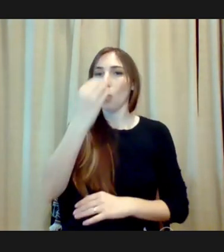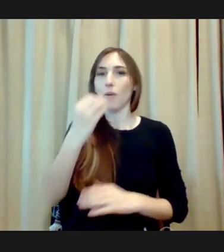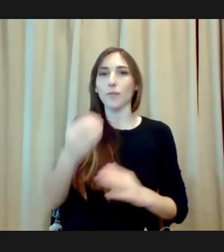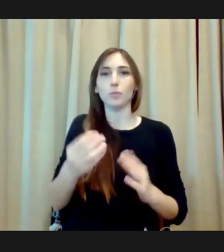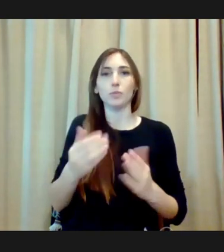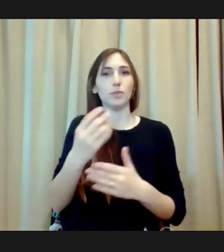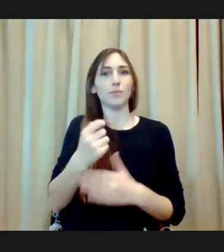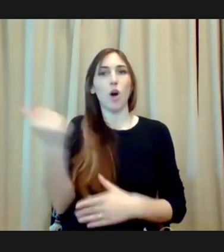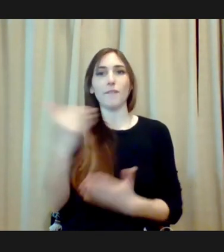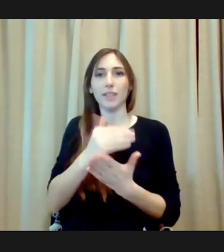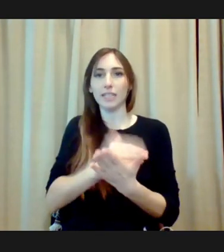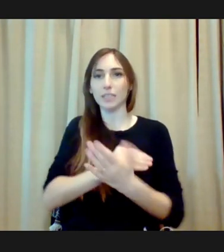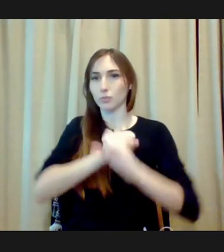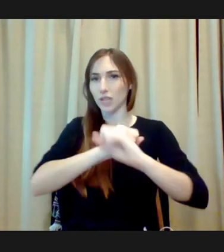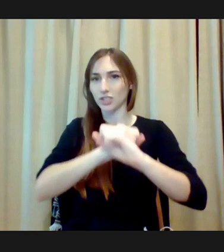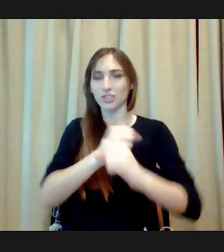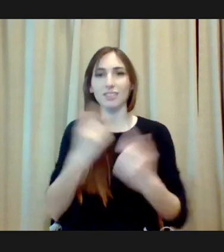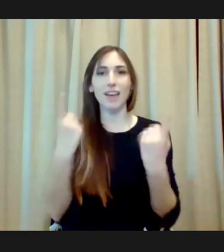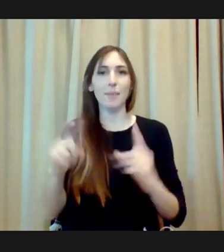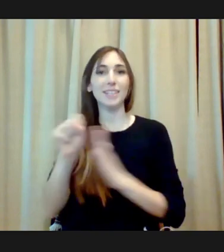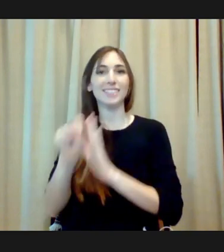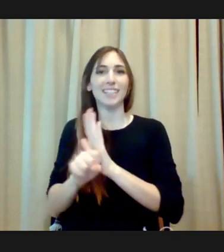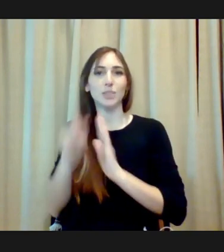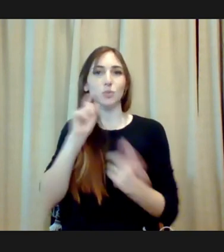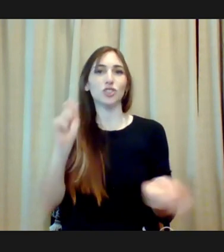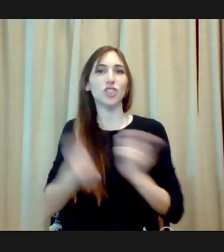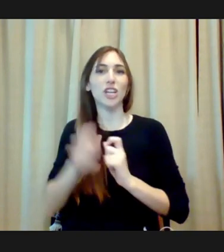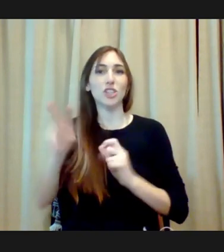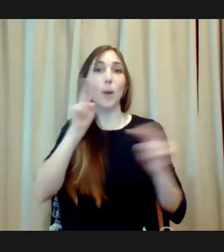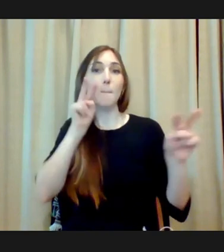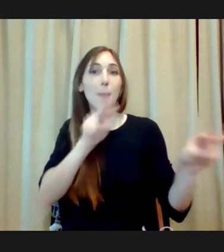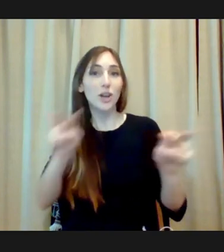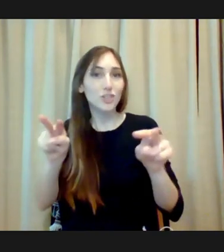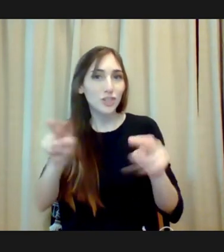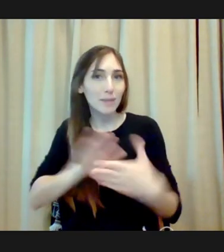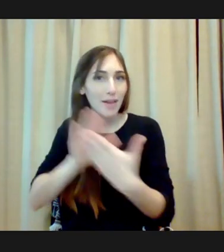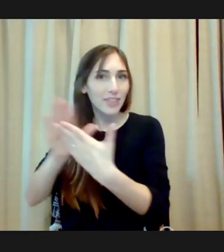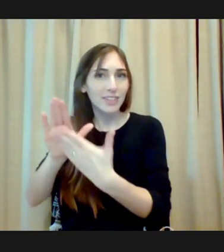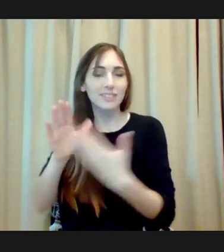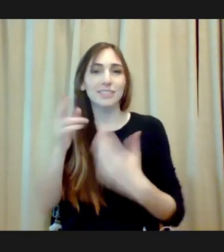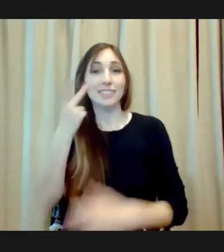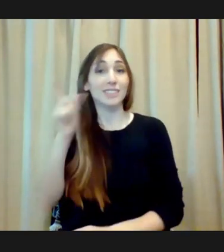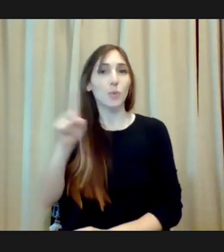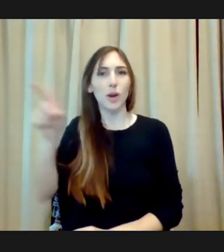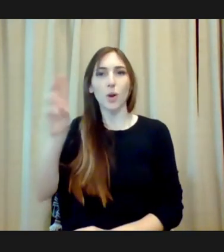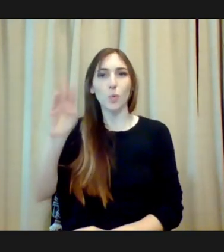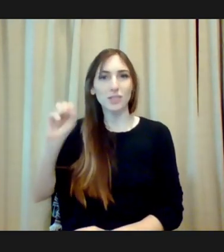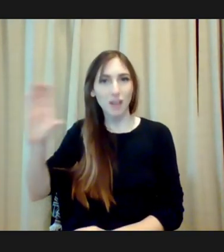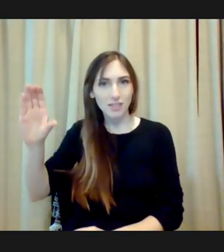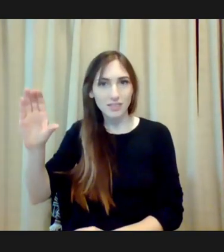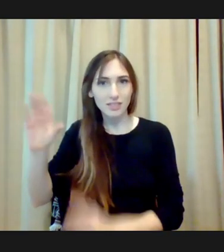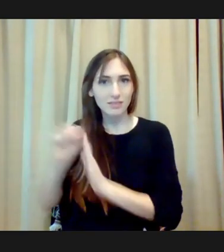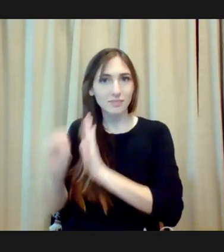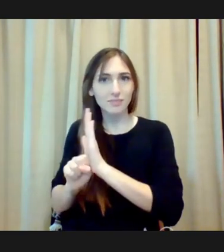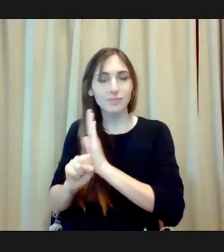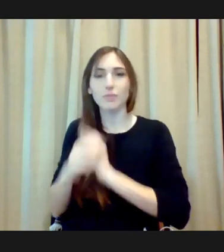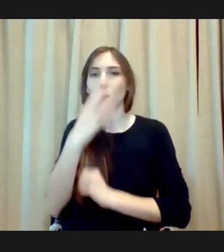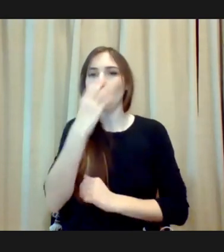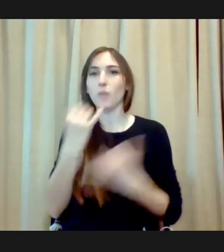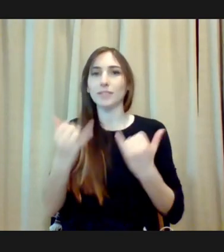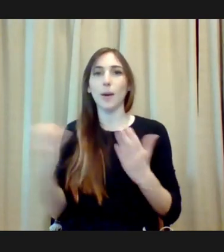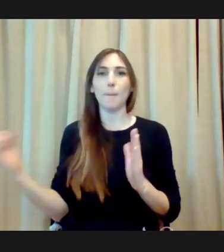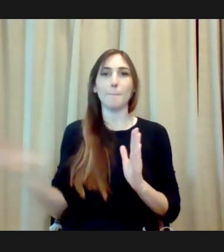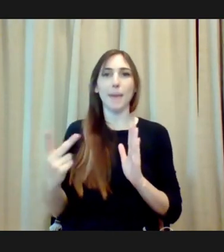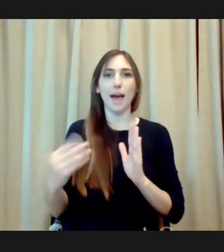their population monitoring methods. We've even seen that in Wisconsin while wolves are back on the federal list again, how the state